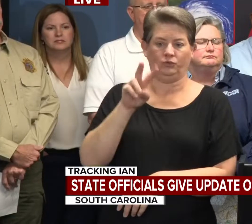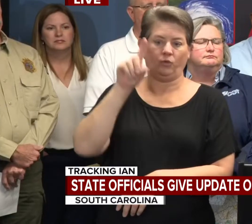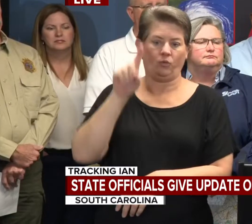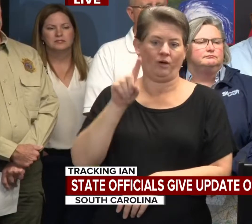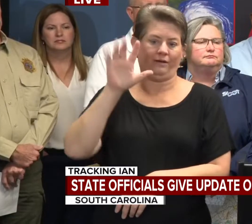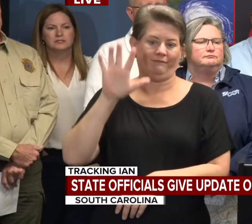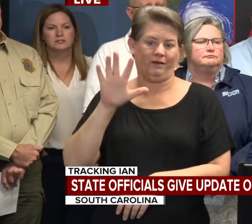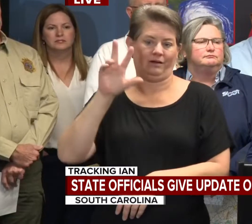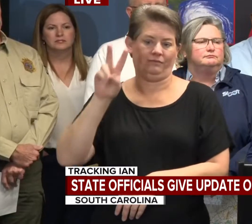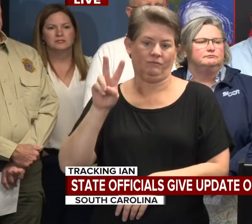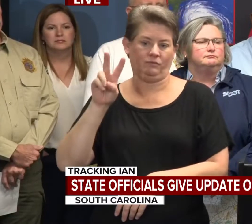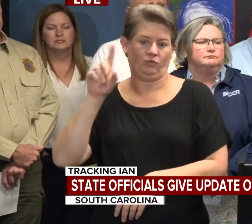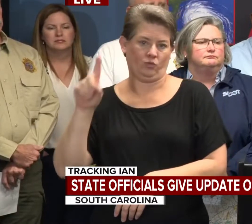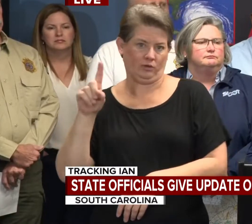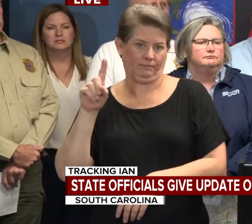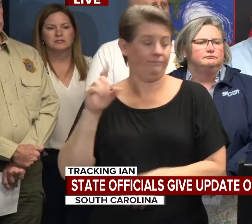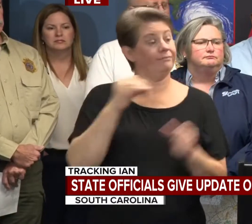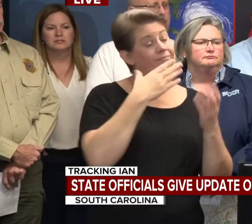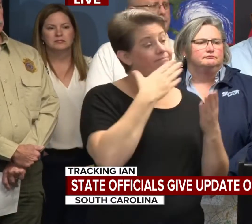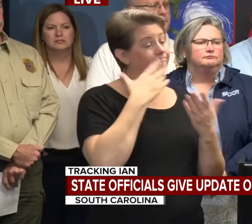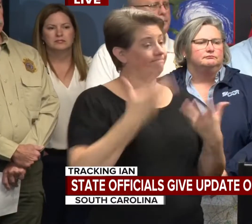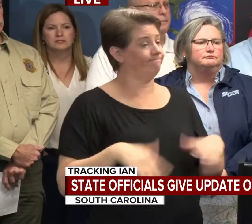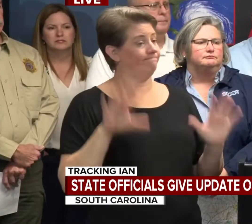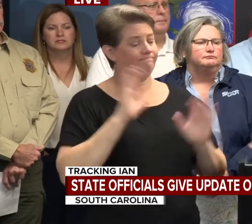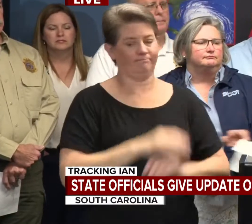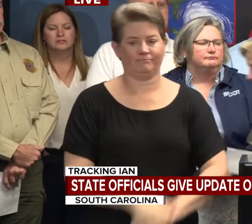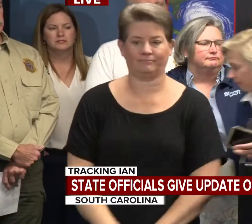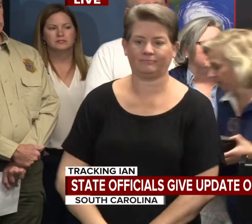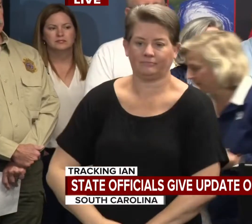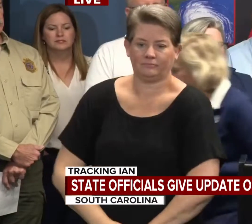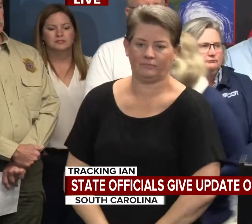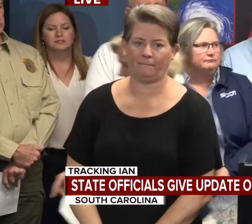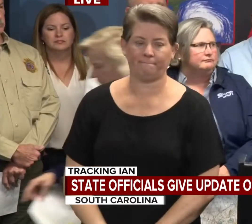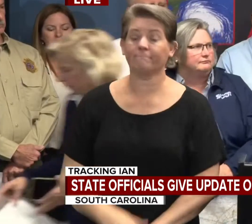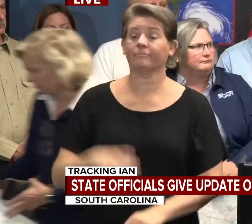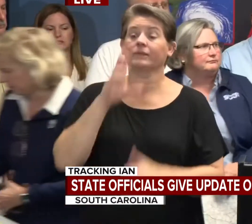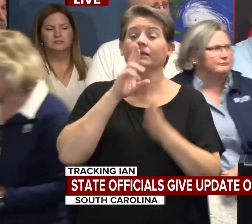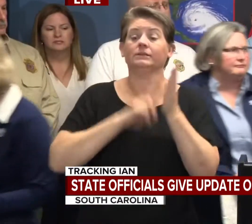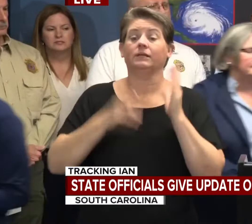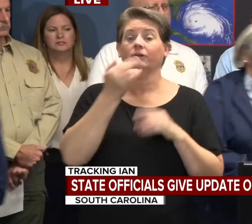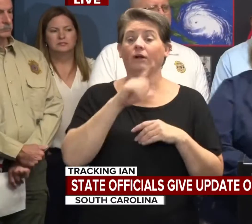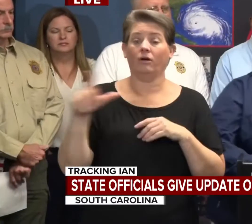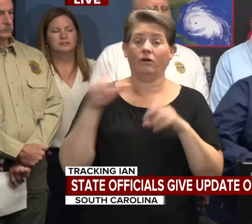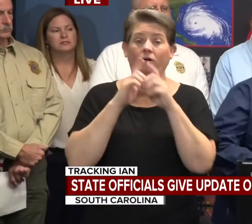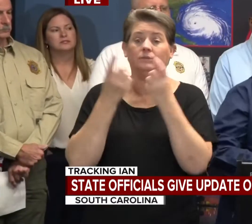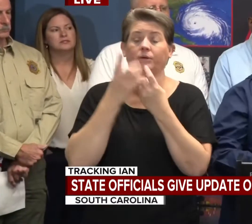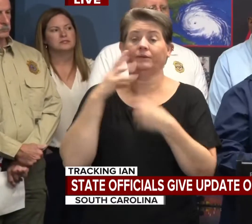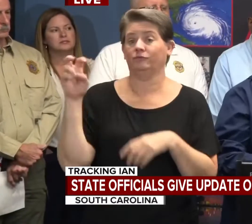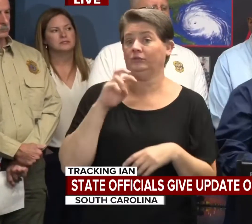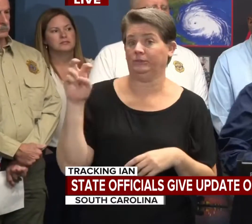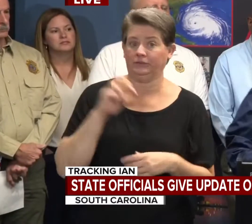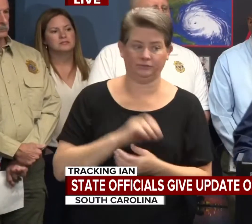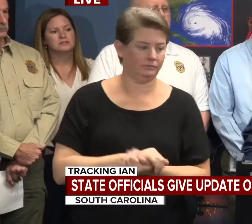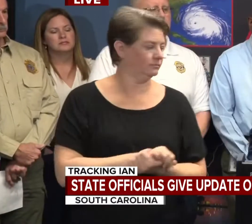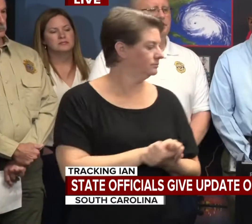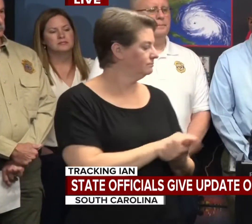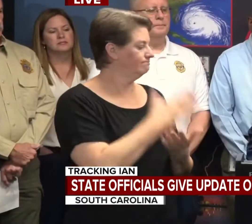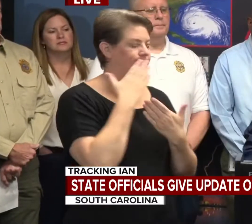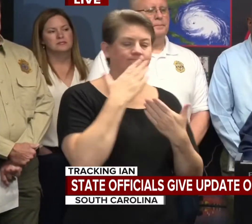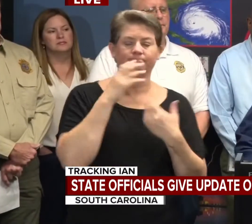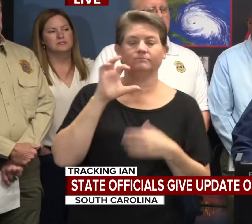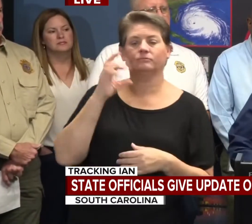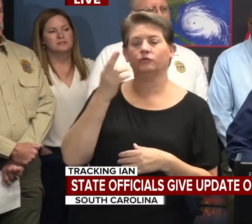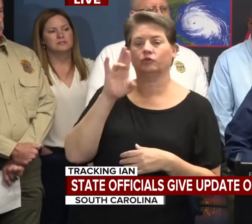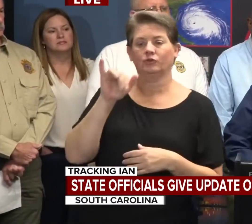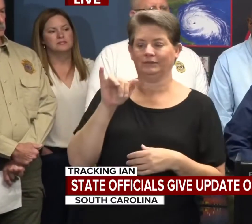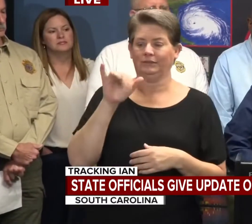1-800-922-1531. That concludes my report. Thank you, ma'am. Secretary Hall, Department of Transportation. Thank you. I'm Christy